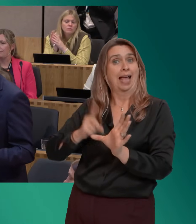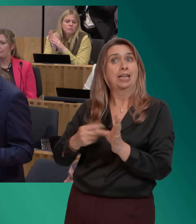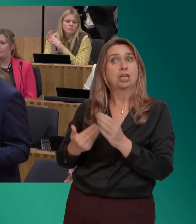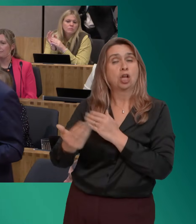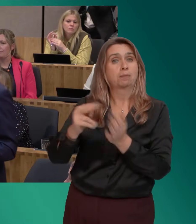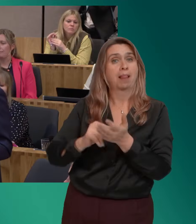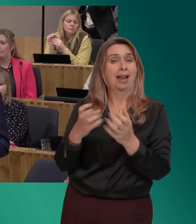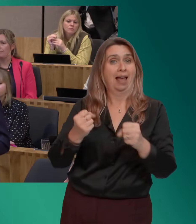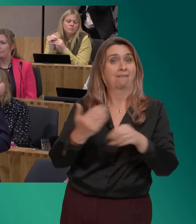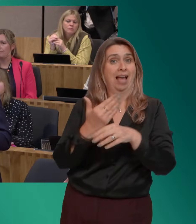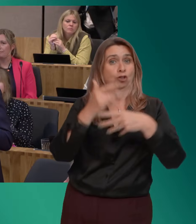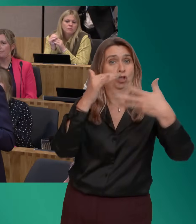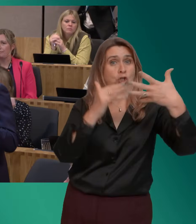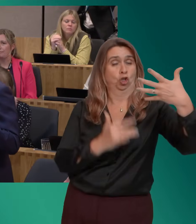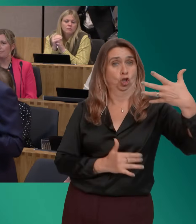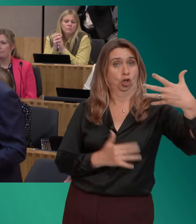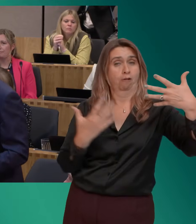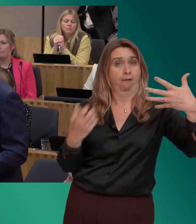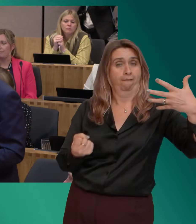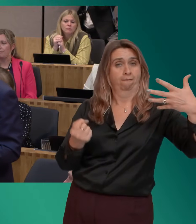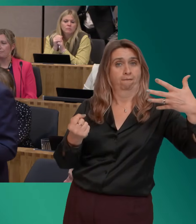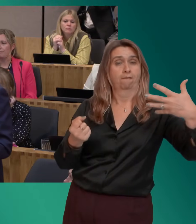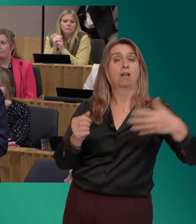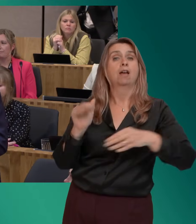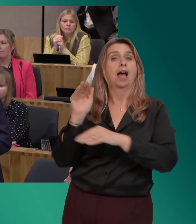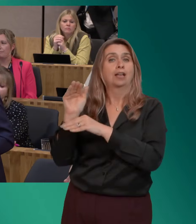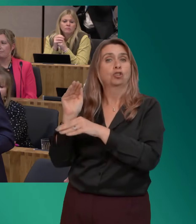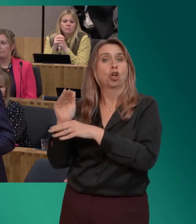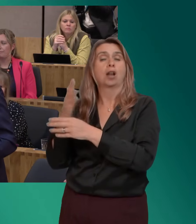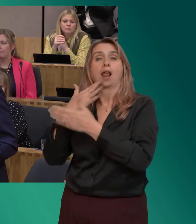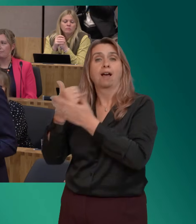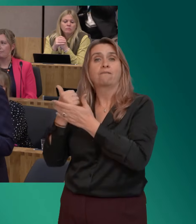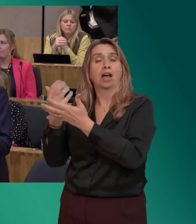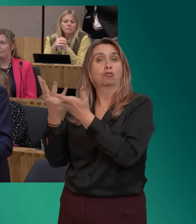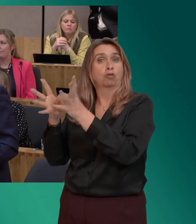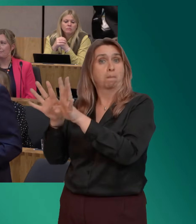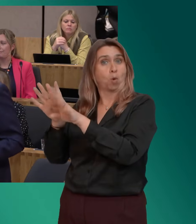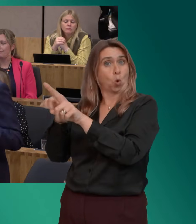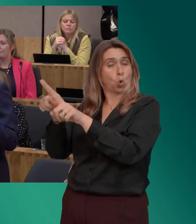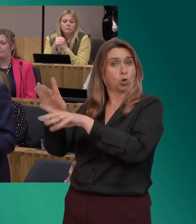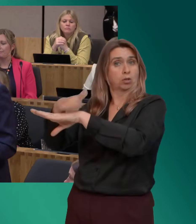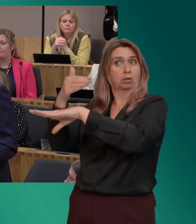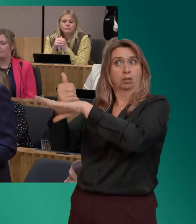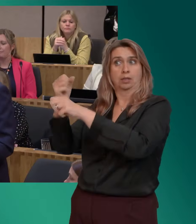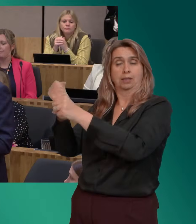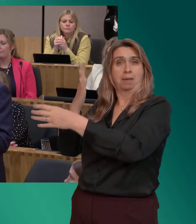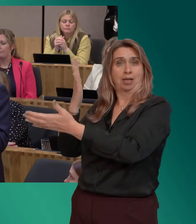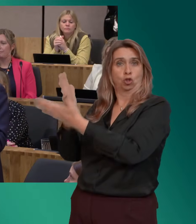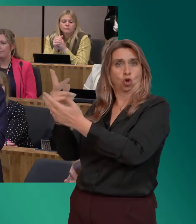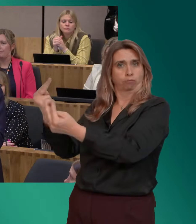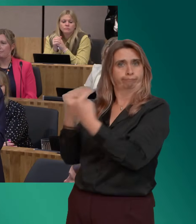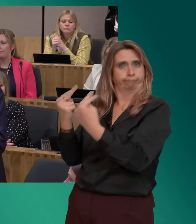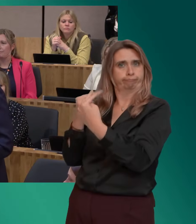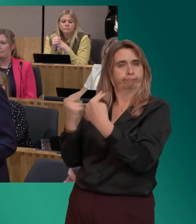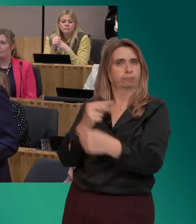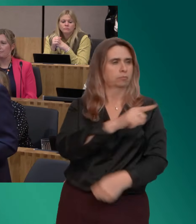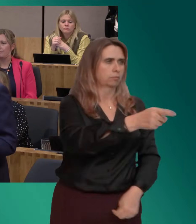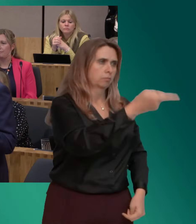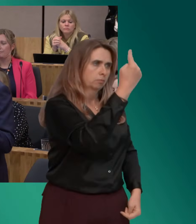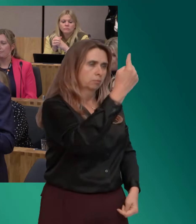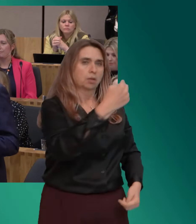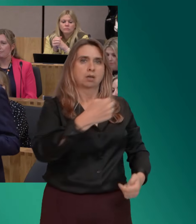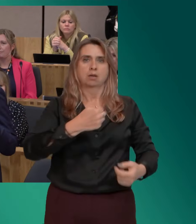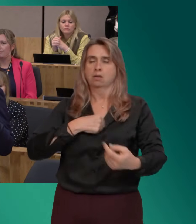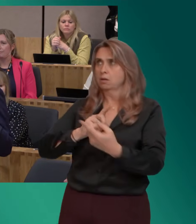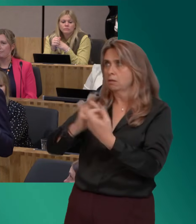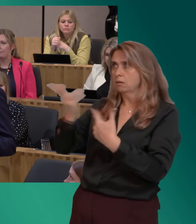actions ranging across government, an external advisory board established to ensure actions are transparent, accountable, responsive.